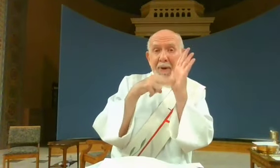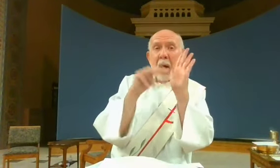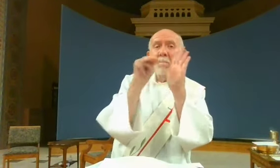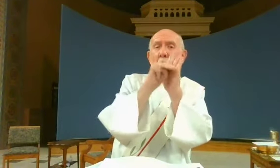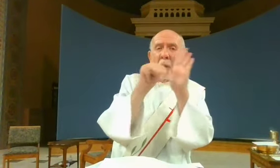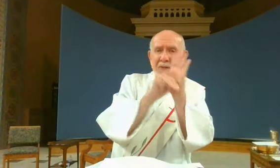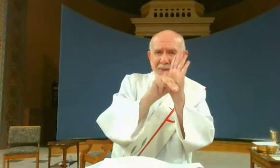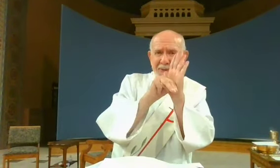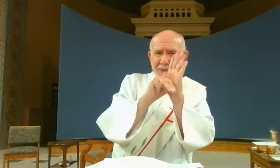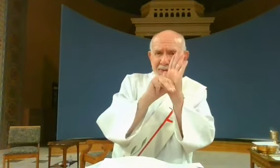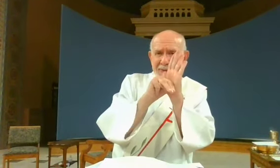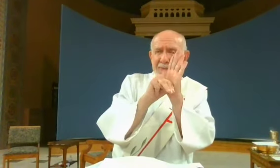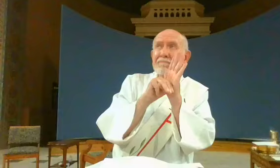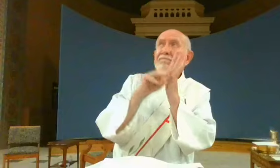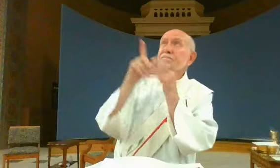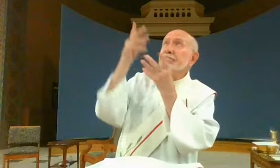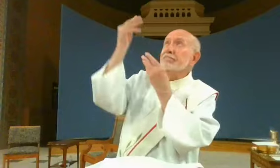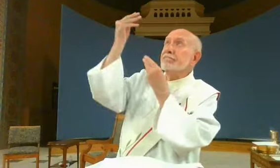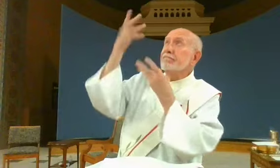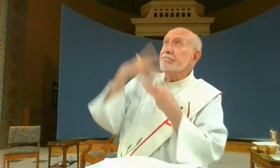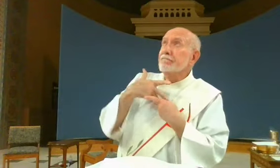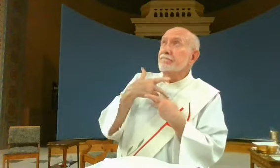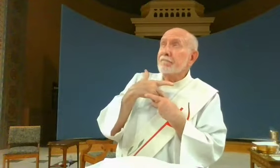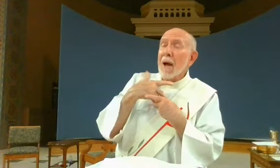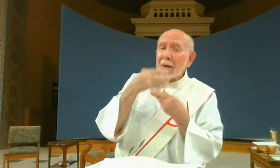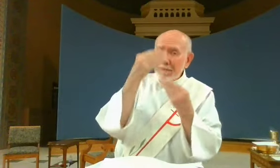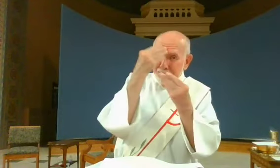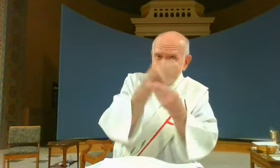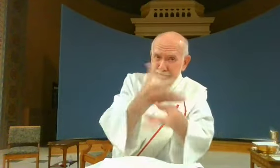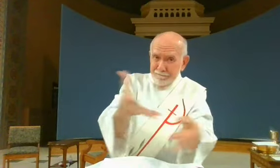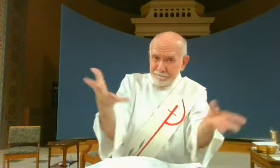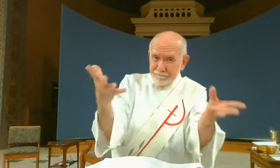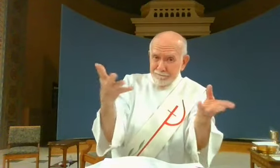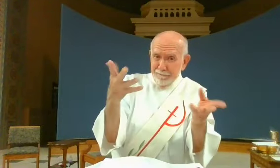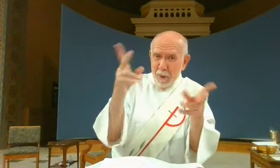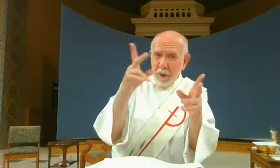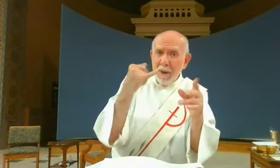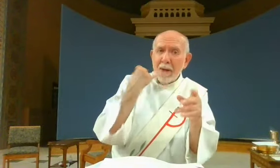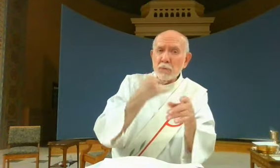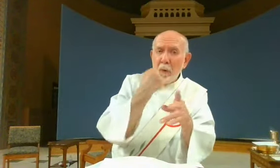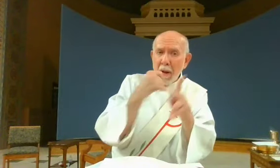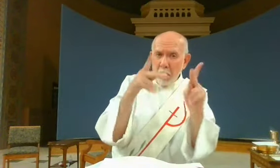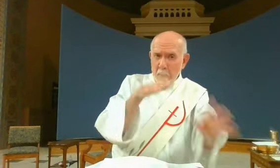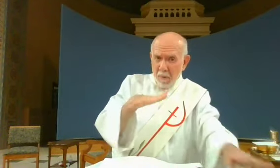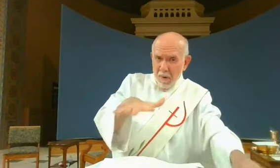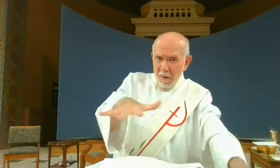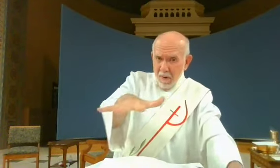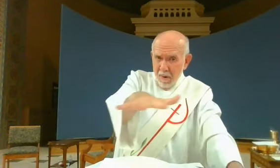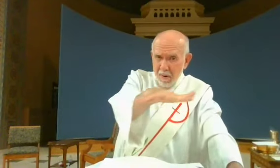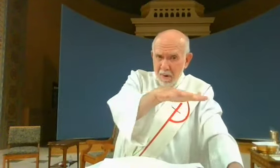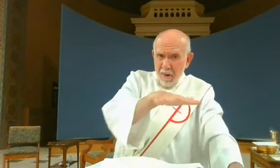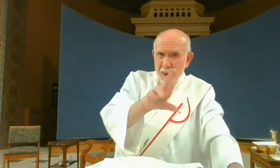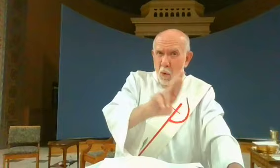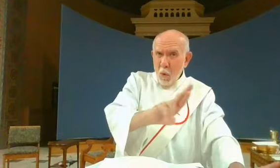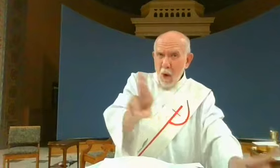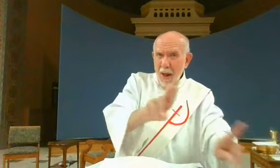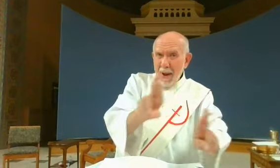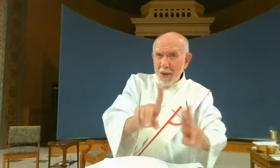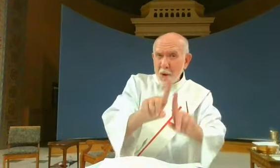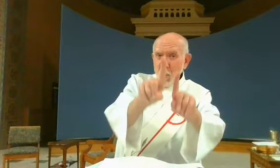In the first reading, we have Moses, who shared God's words with